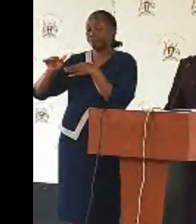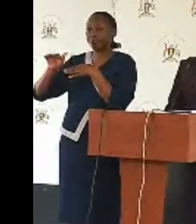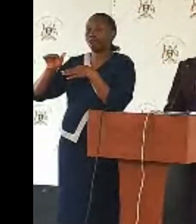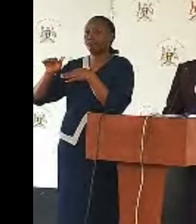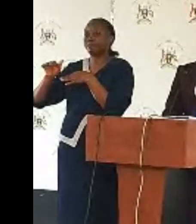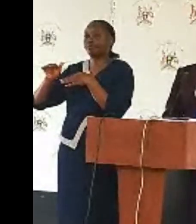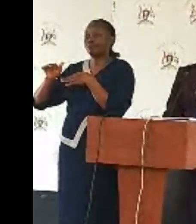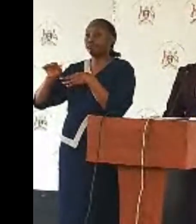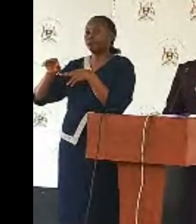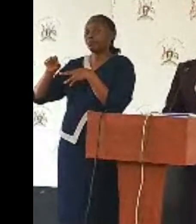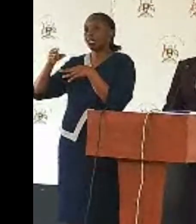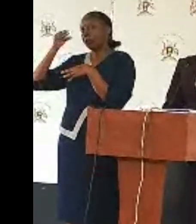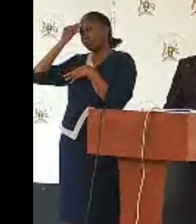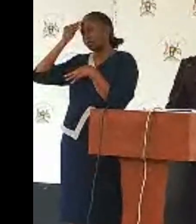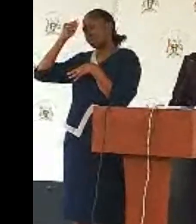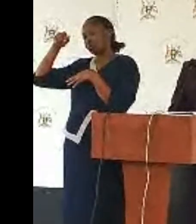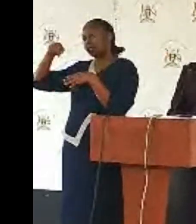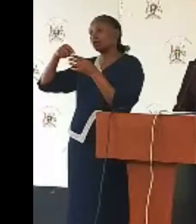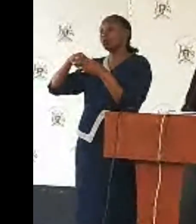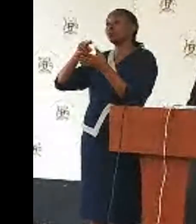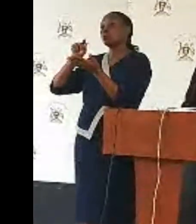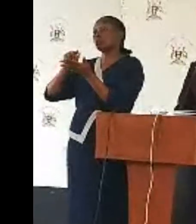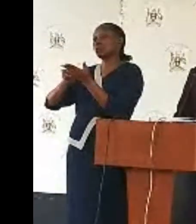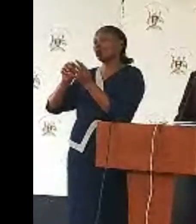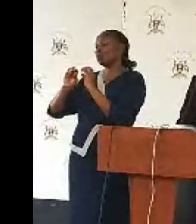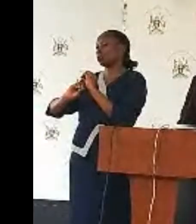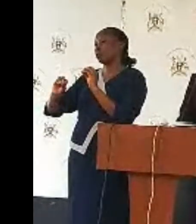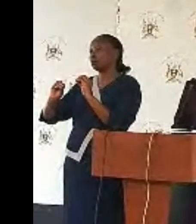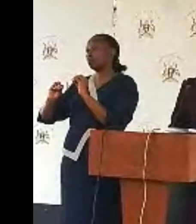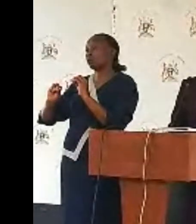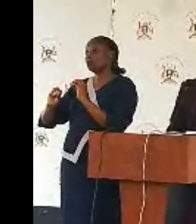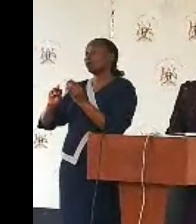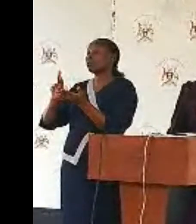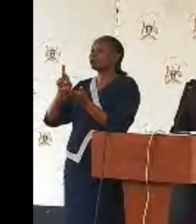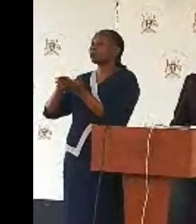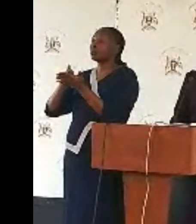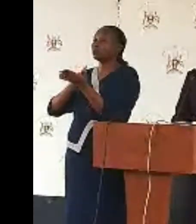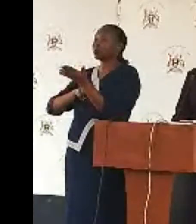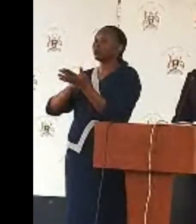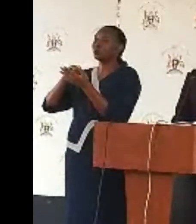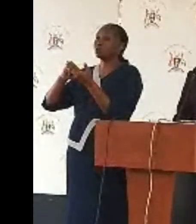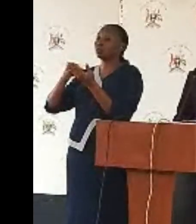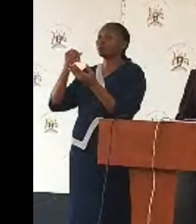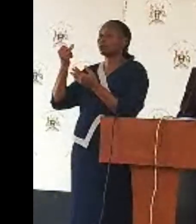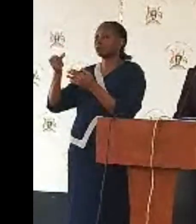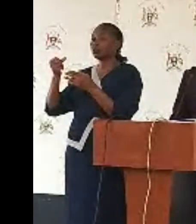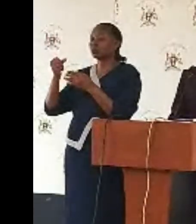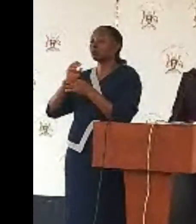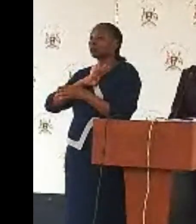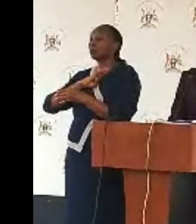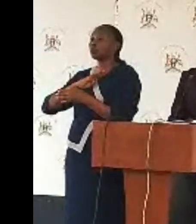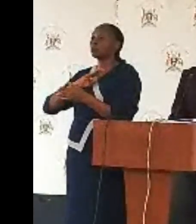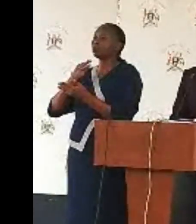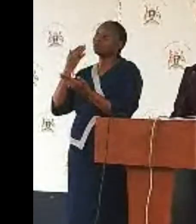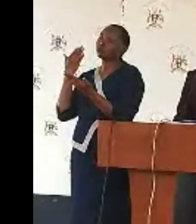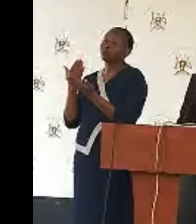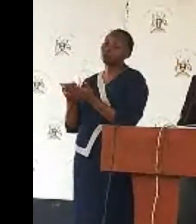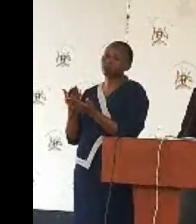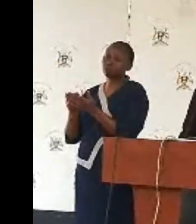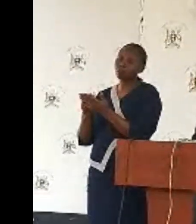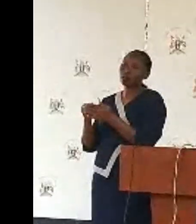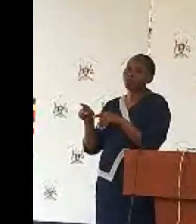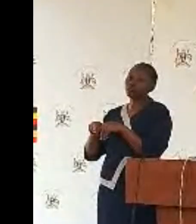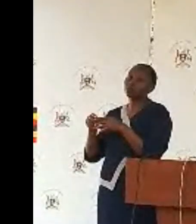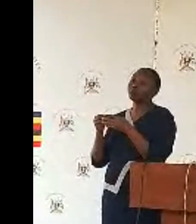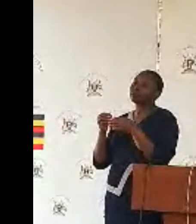wano. Abayizi bano bayinza okuba nga baagala kwewandiisa era okukola siniya ey'omukaaga. Ekitongole kibakubiriza